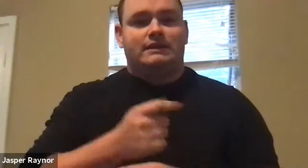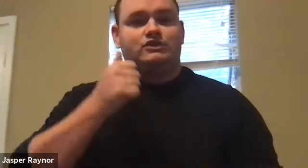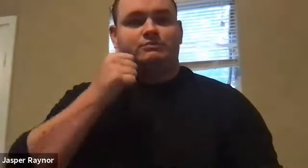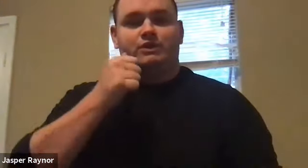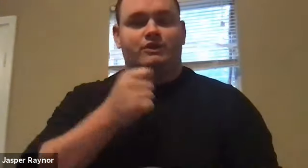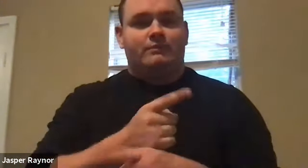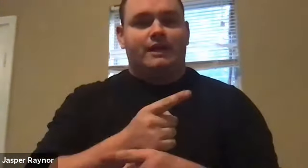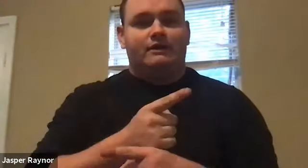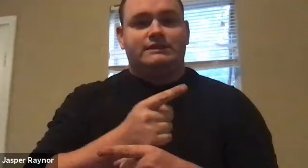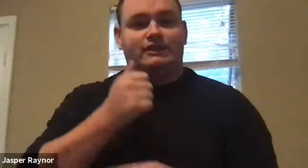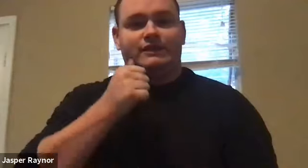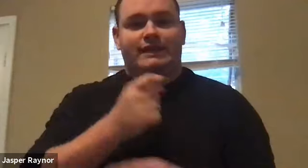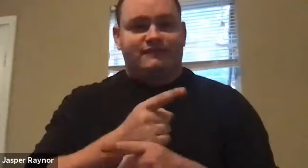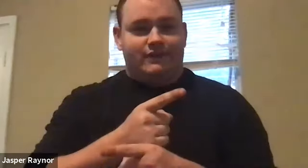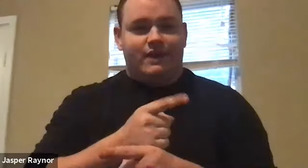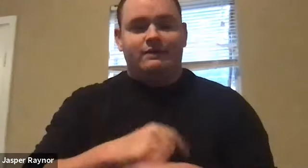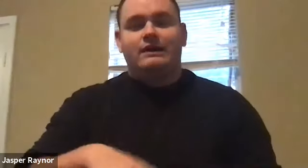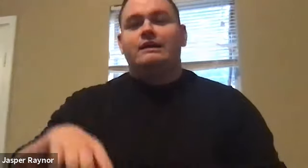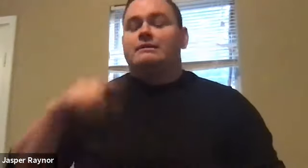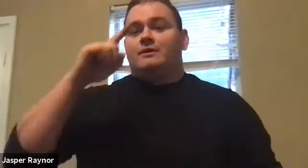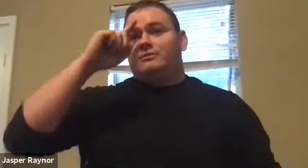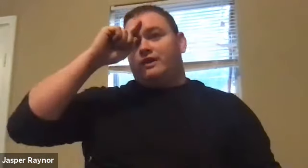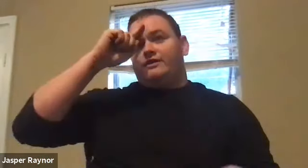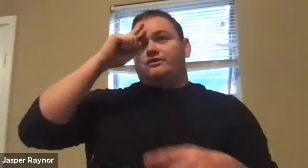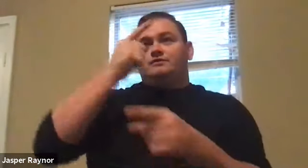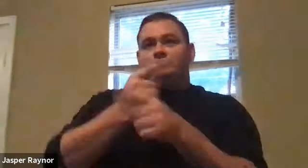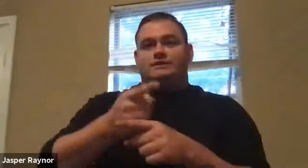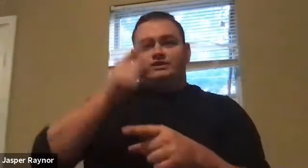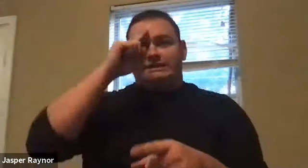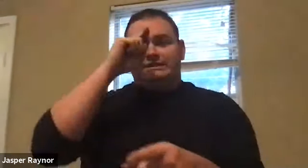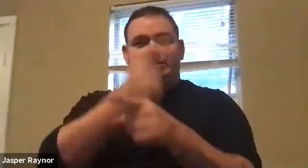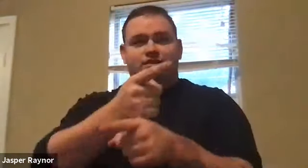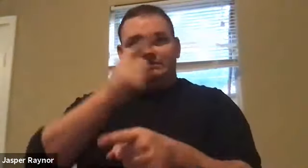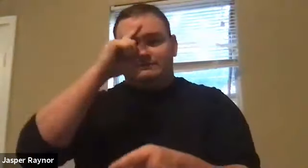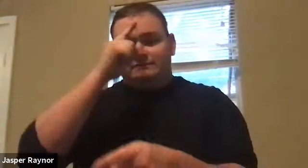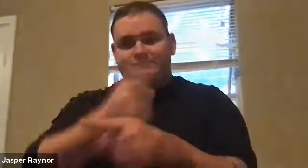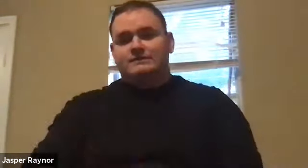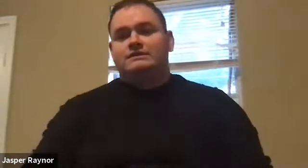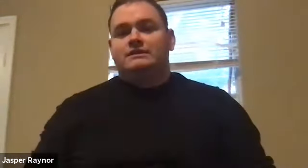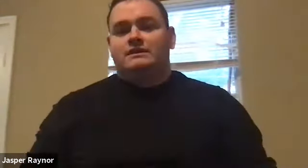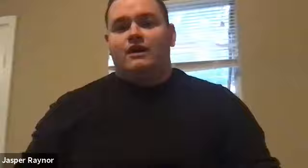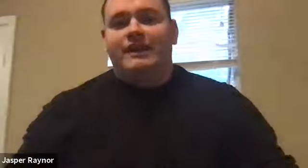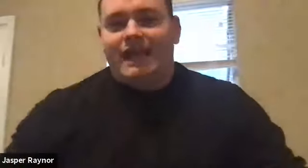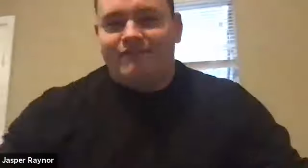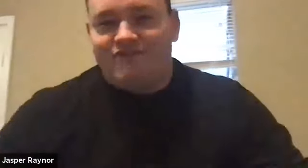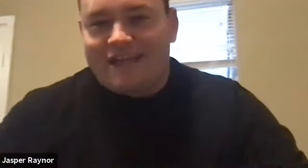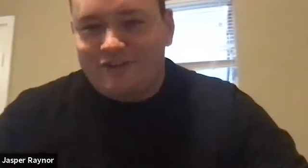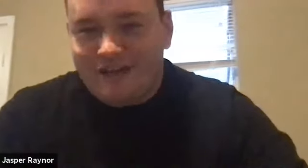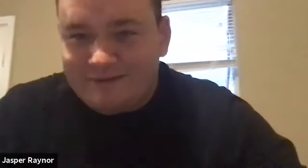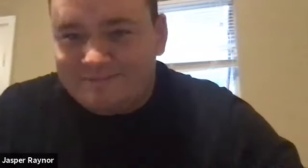you're just putting your thumb down and sticking your index finger out. But with brother, it's just easier to already have the finger out,